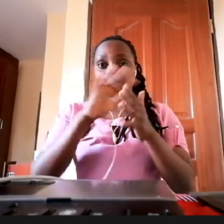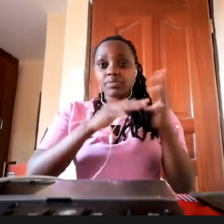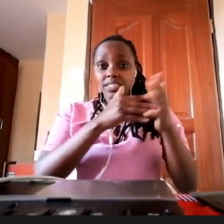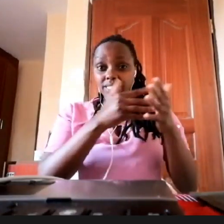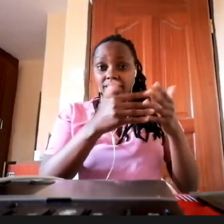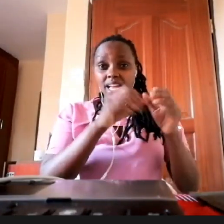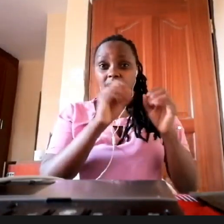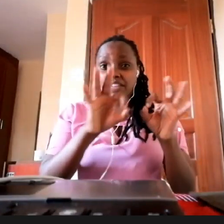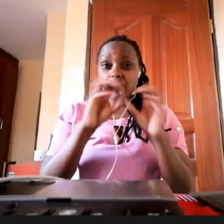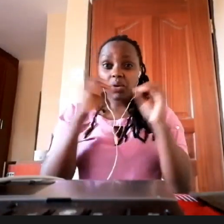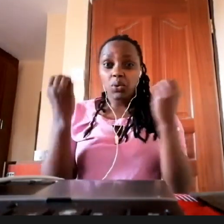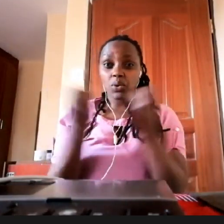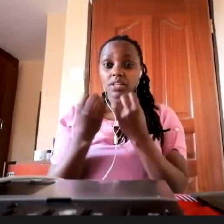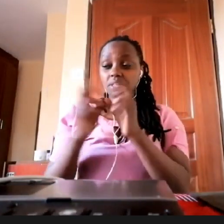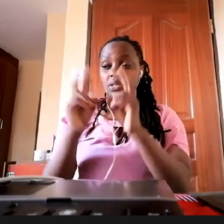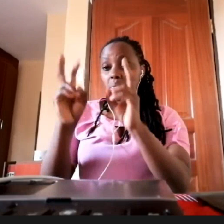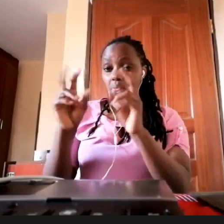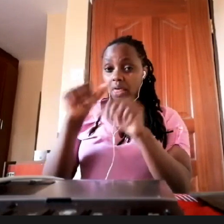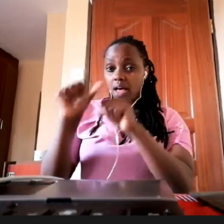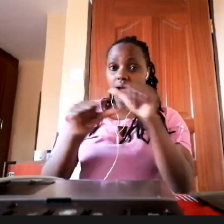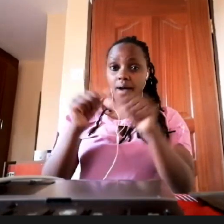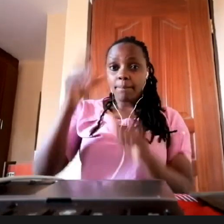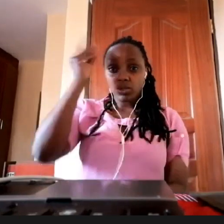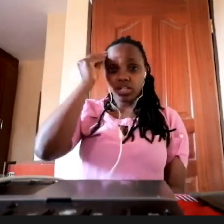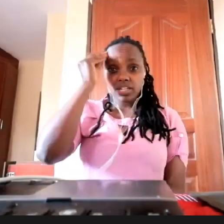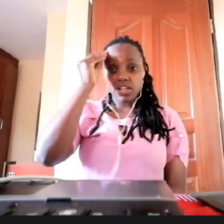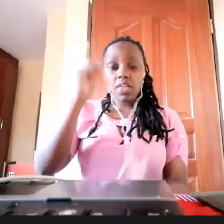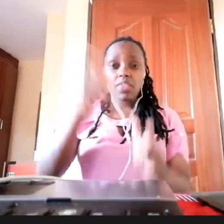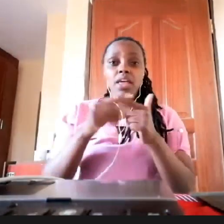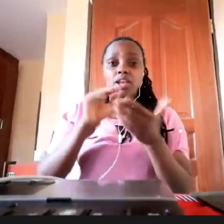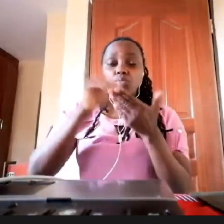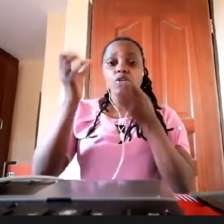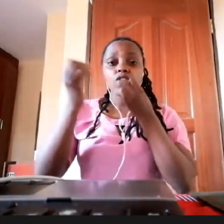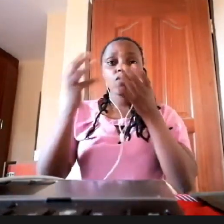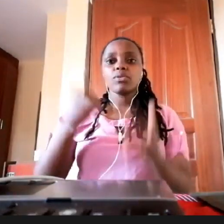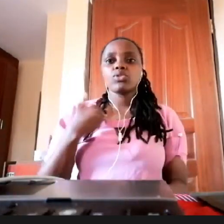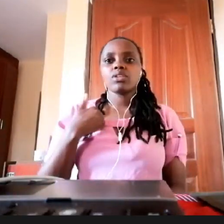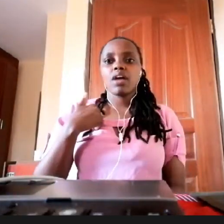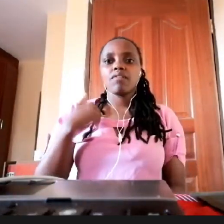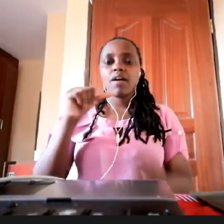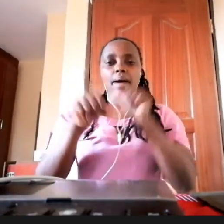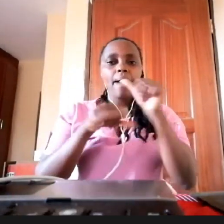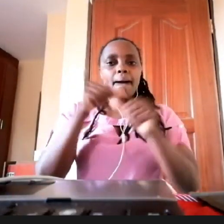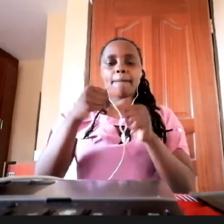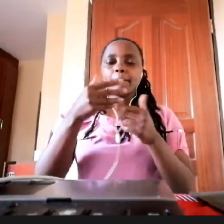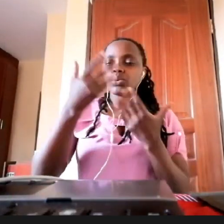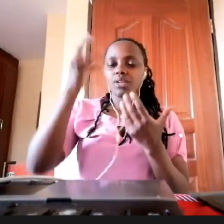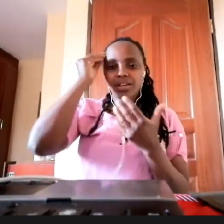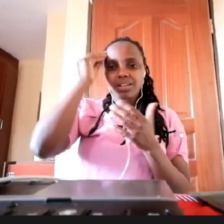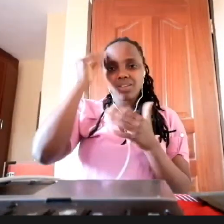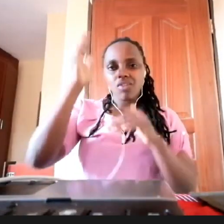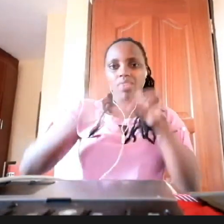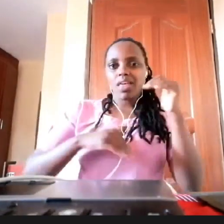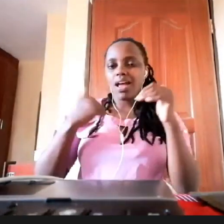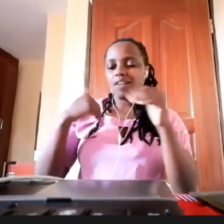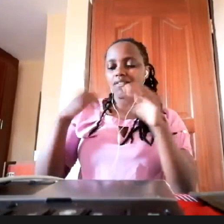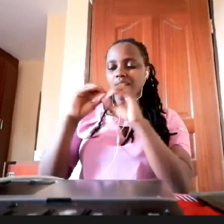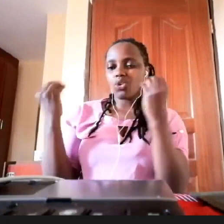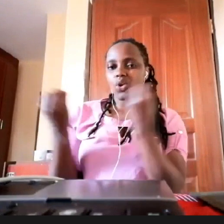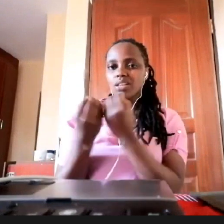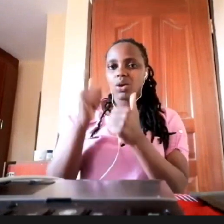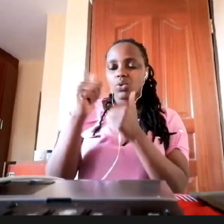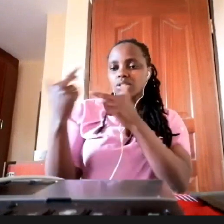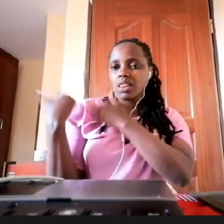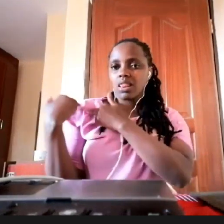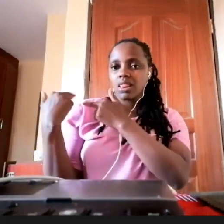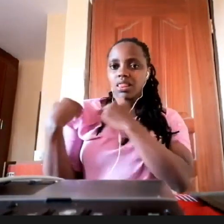dealing on matters to do with education, they will have more information on education than, let's say, an organization that is dealing with